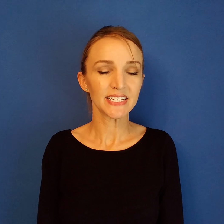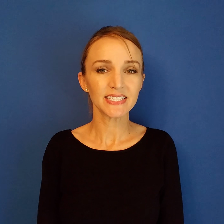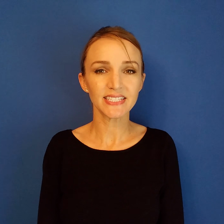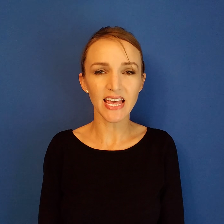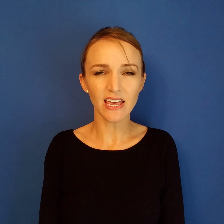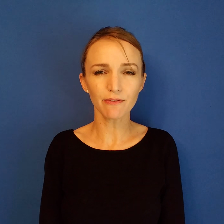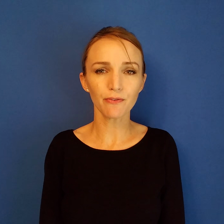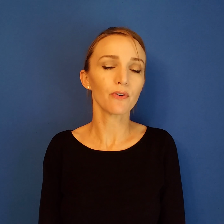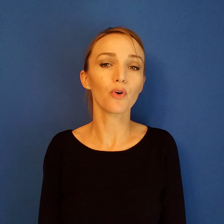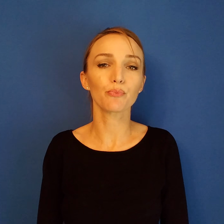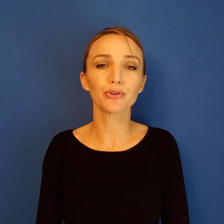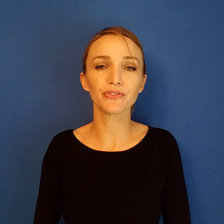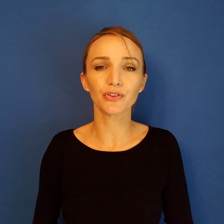Save. Or preserve.